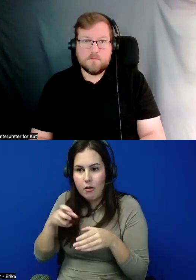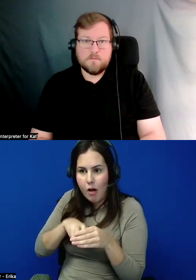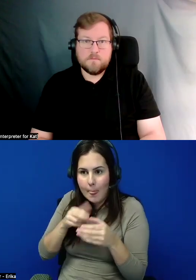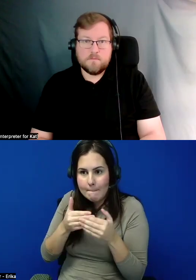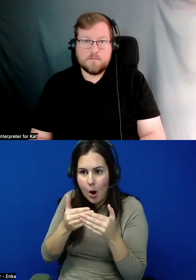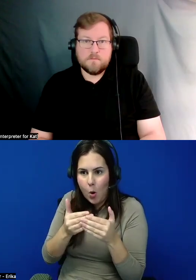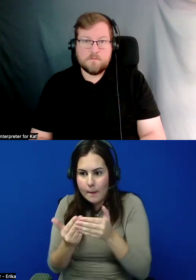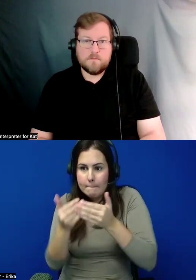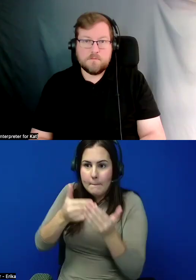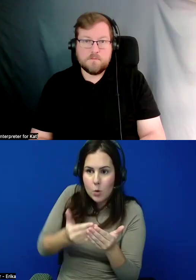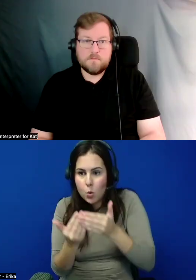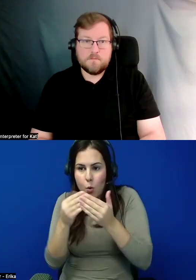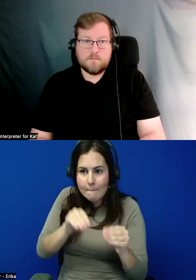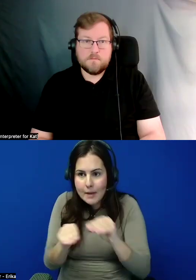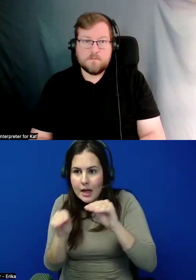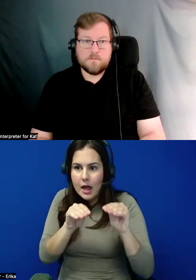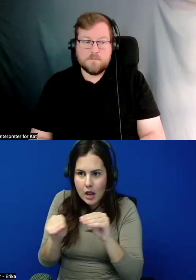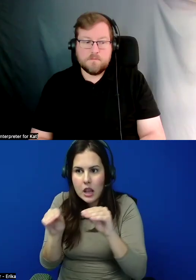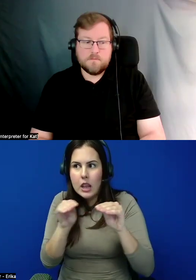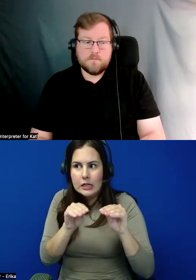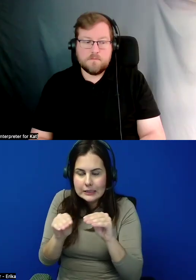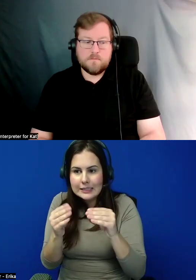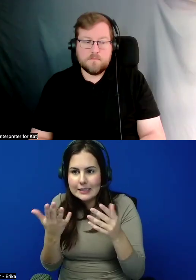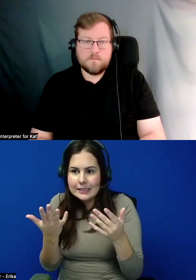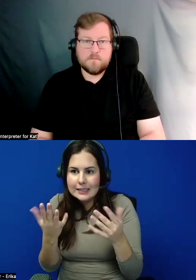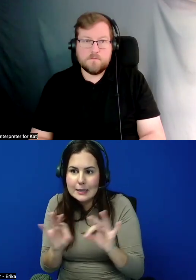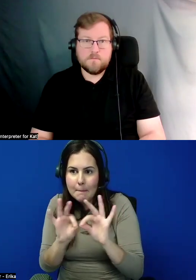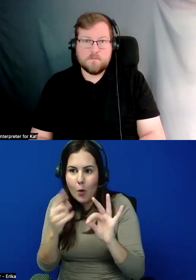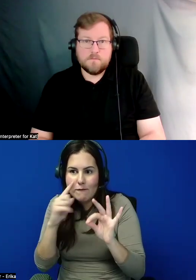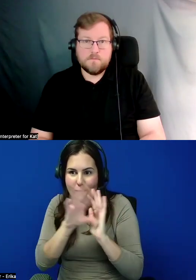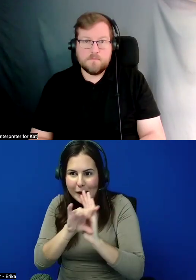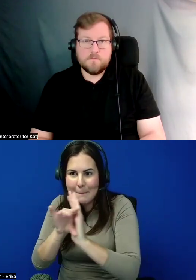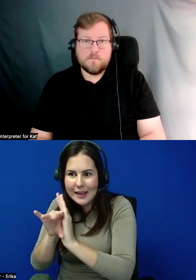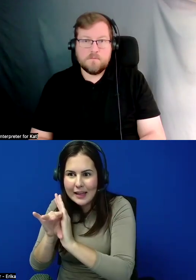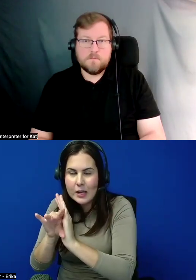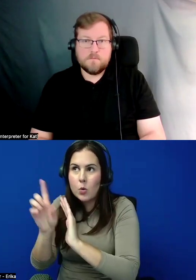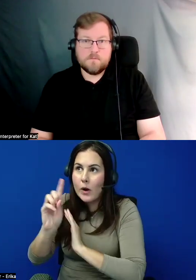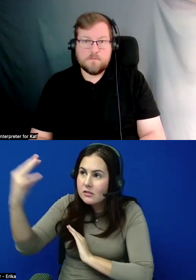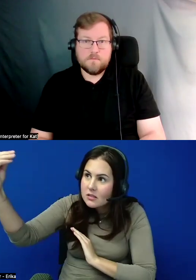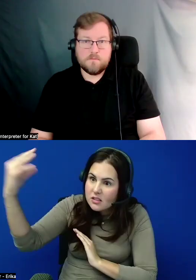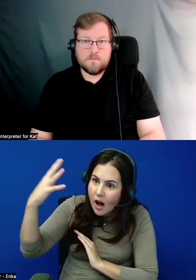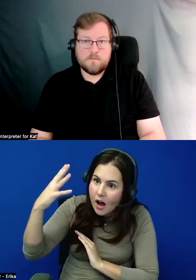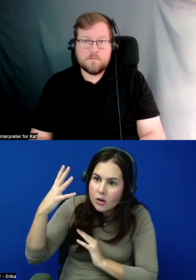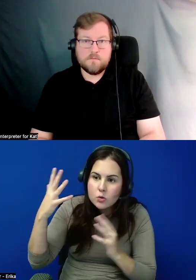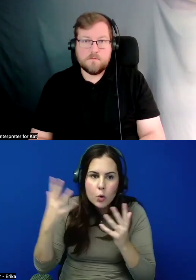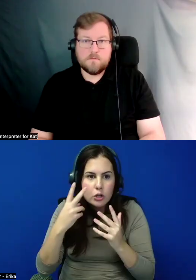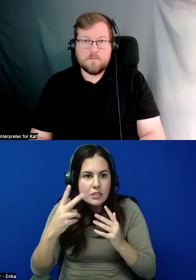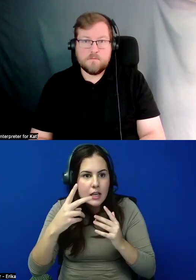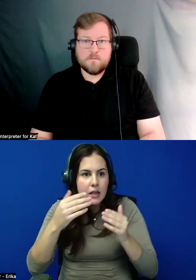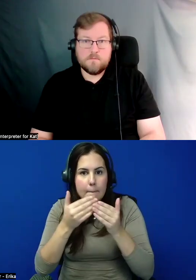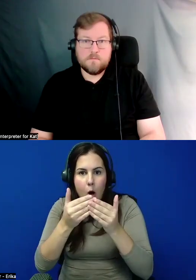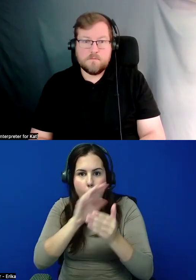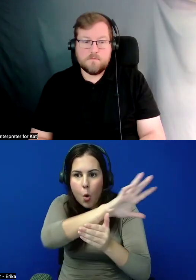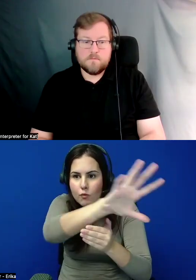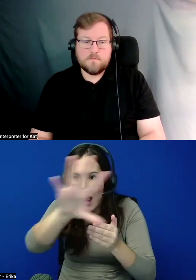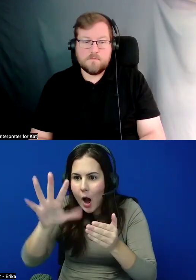boat is such a factor. You know, where is it? What direction is it going? Where does that put the sun? What do you see off the side? How long